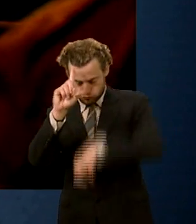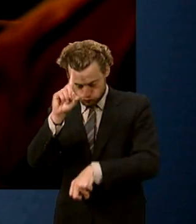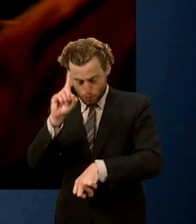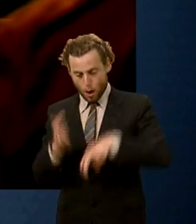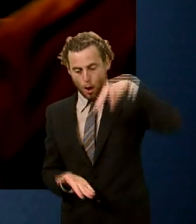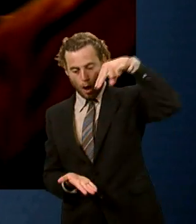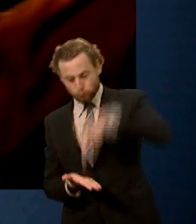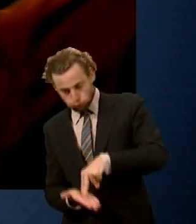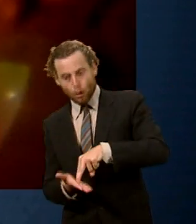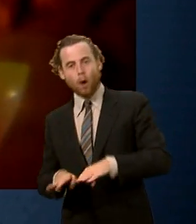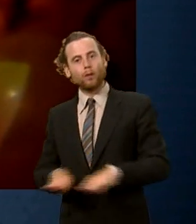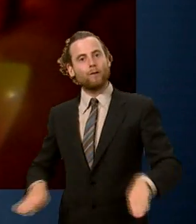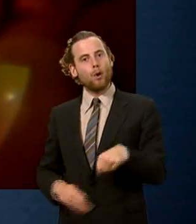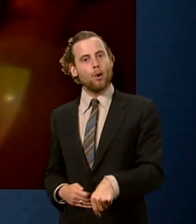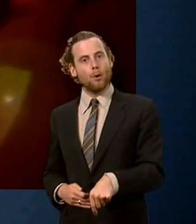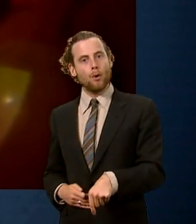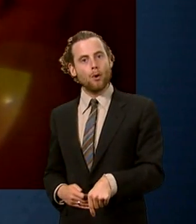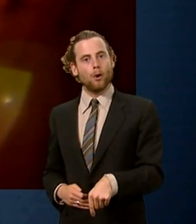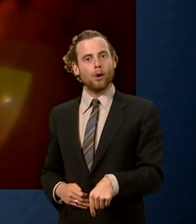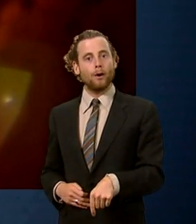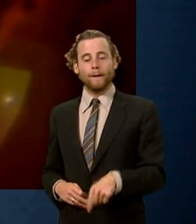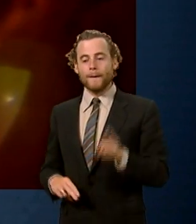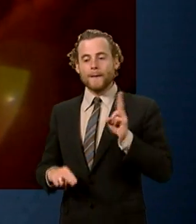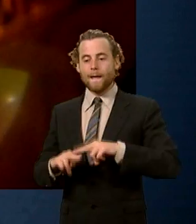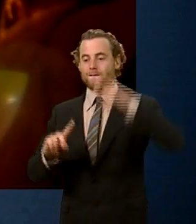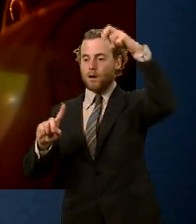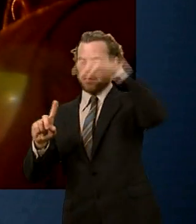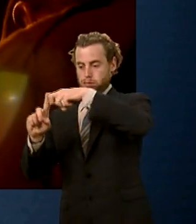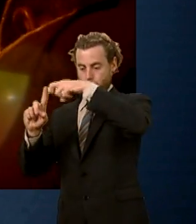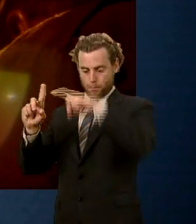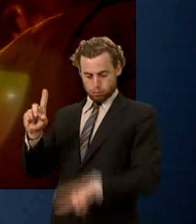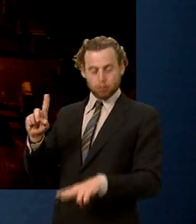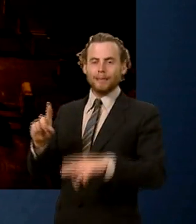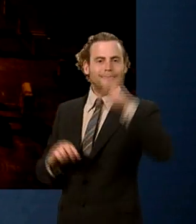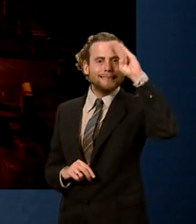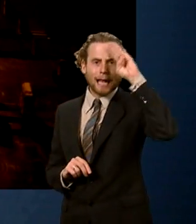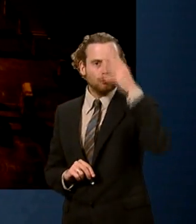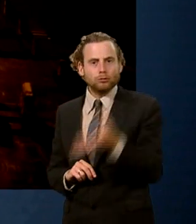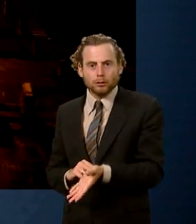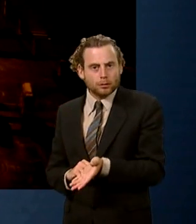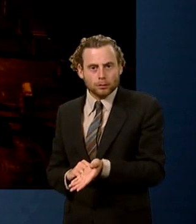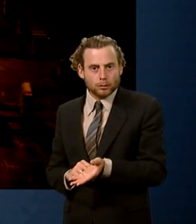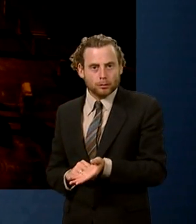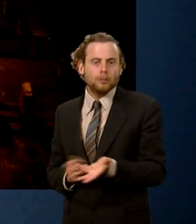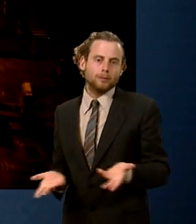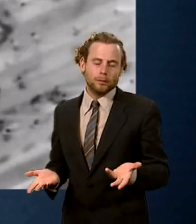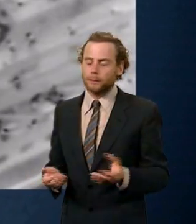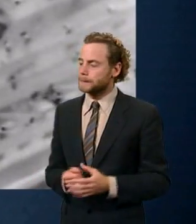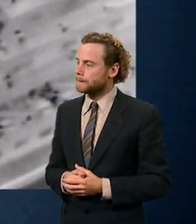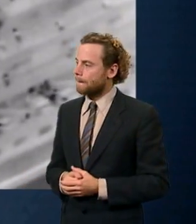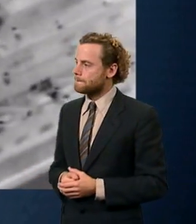and put both legs on the ground. If not, you just drop from 15-20 meters. So it's really, really